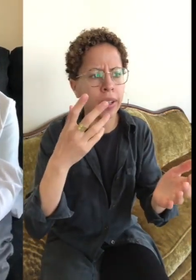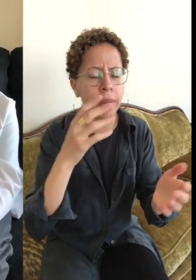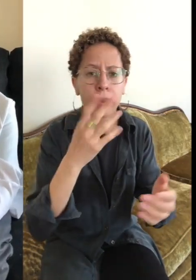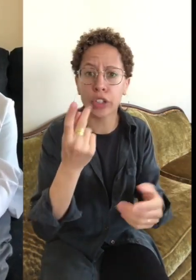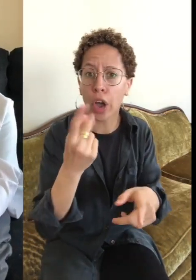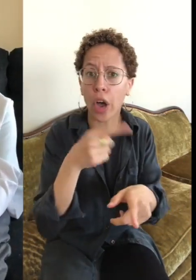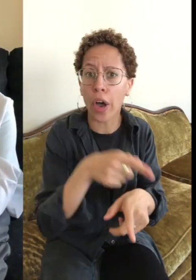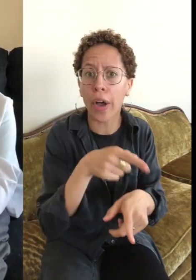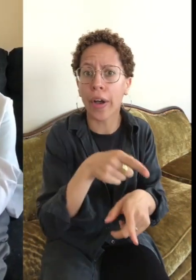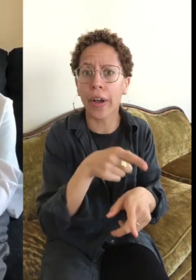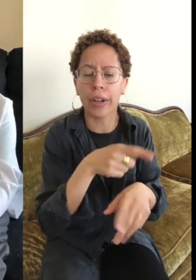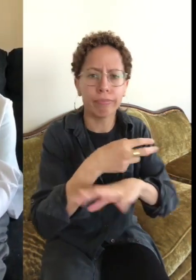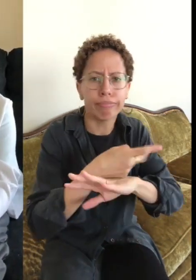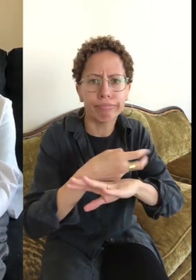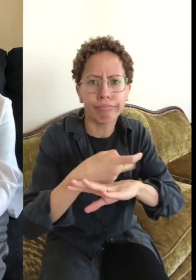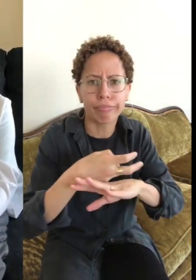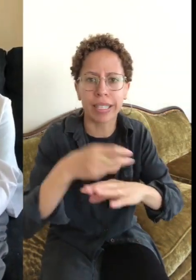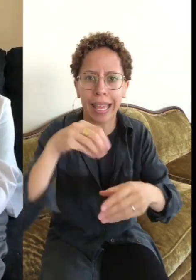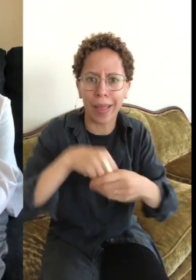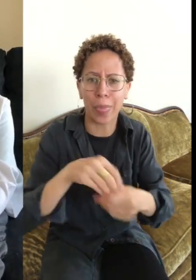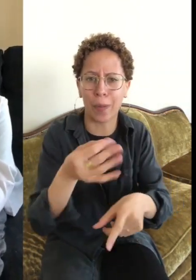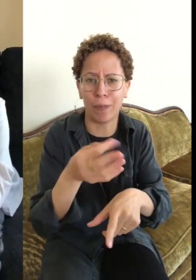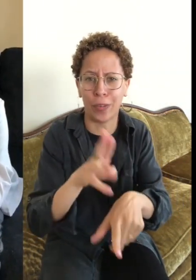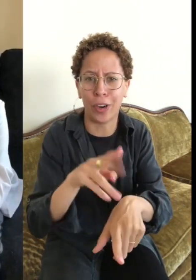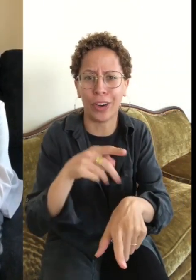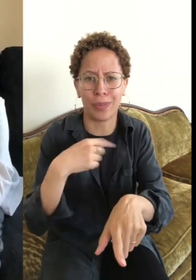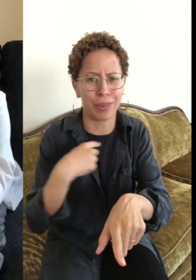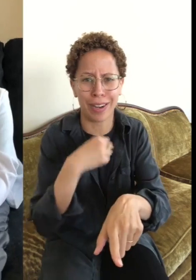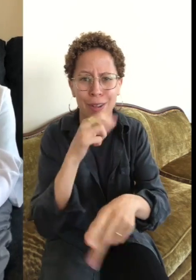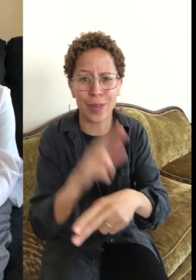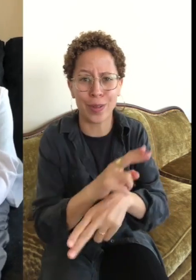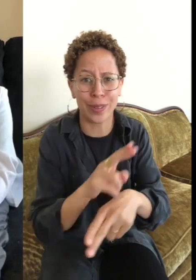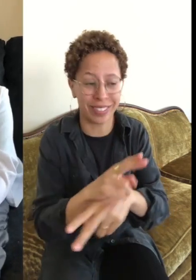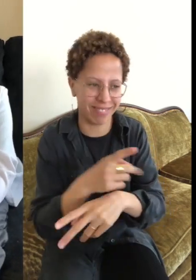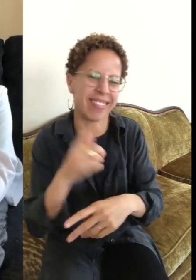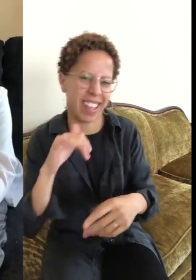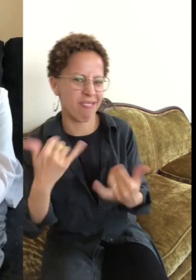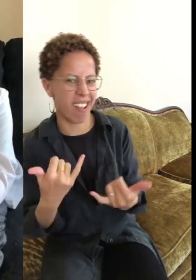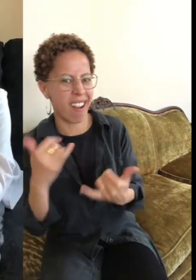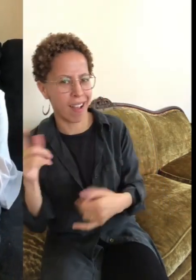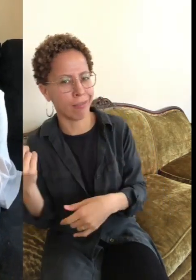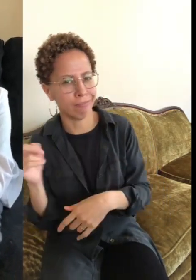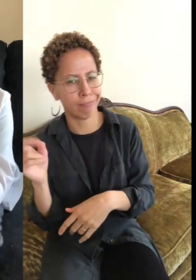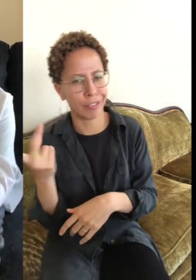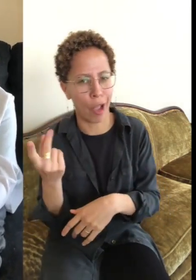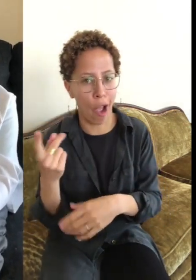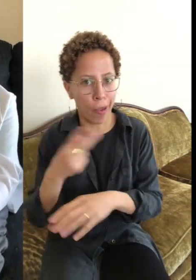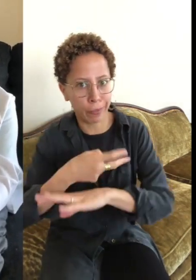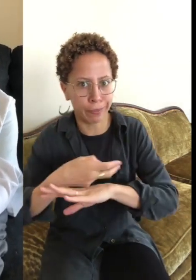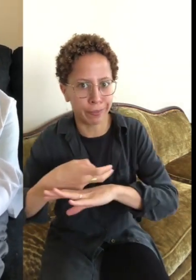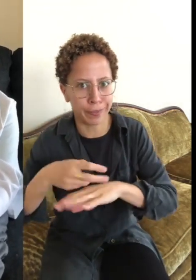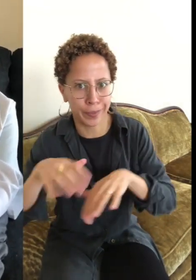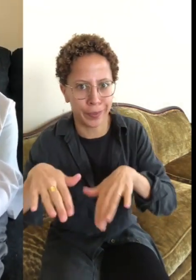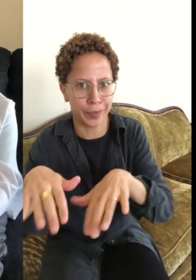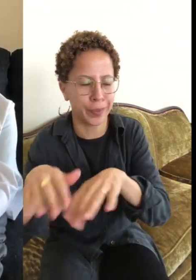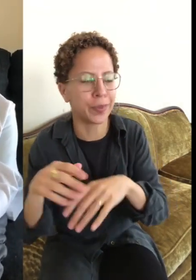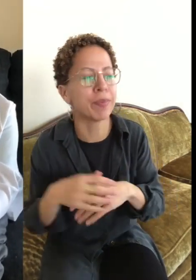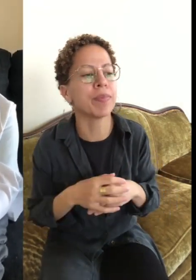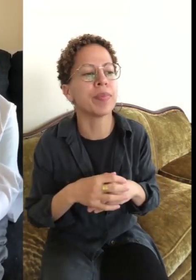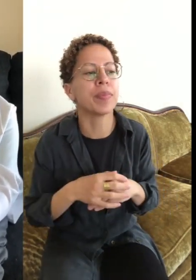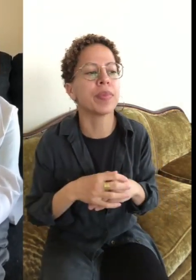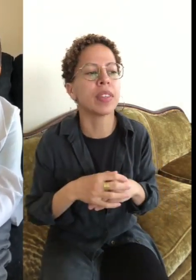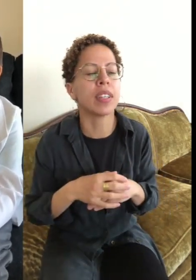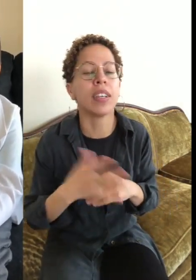crawls around and all the extra furs we're not using. He is doing that right now, isn't he? Yes. So physical